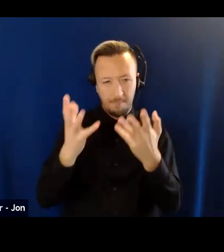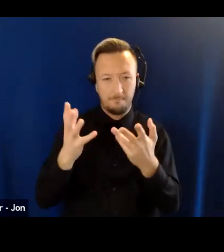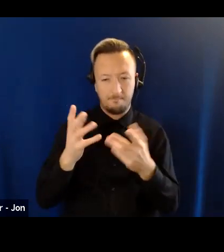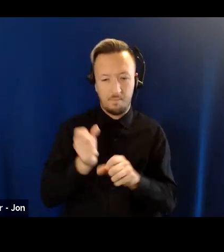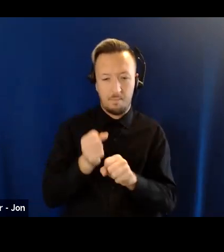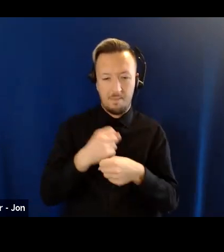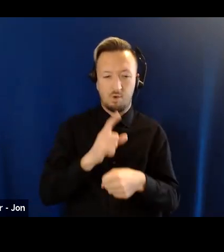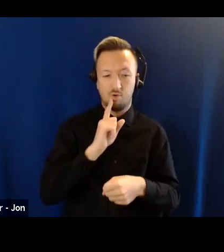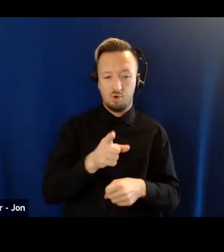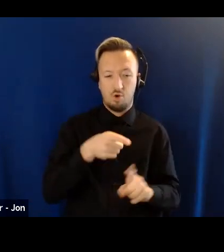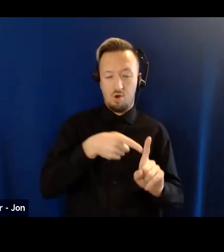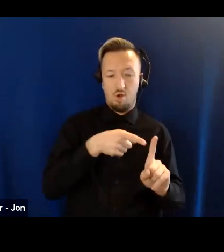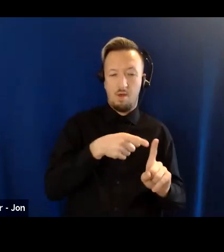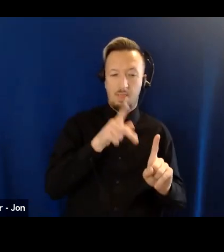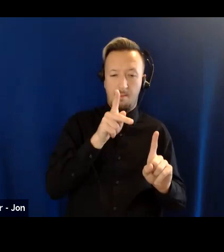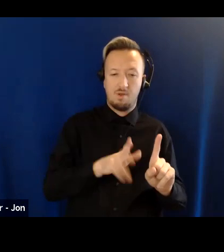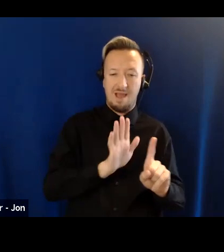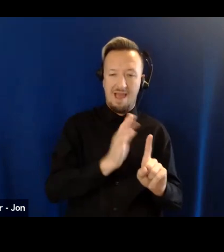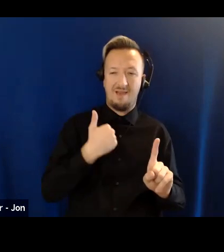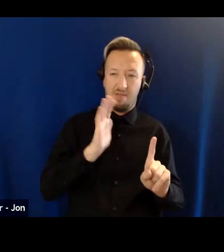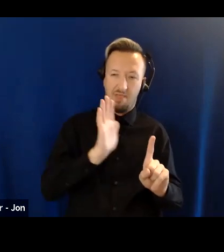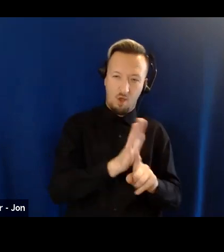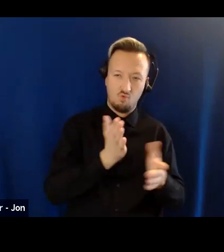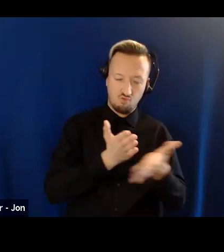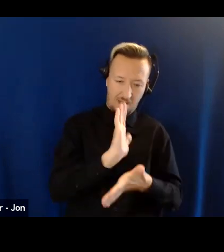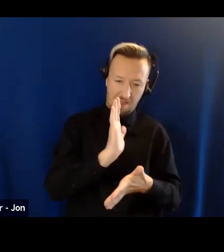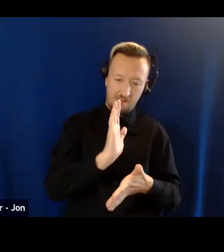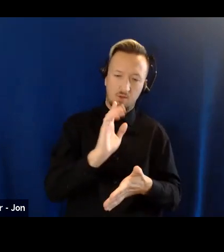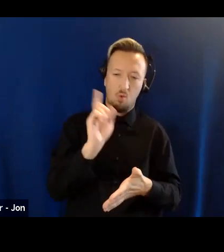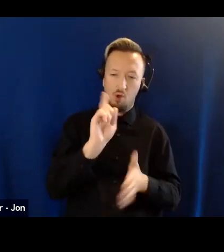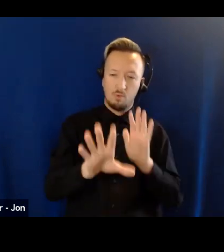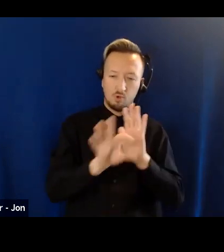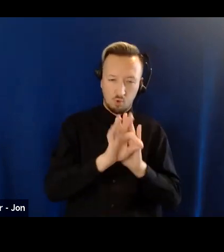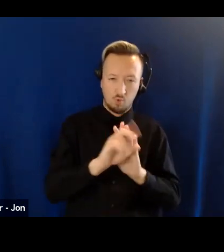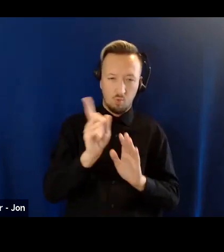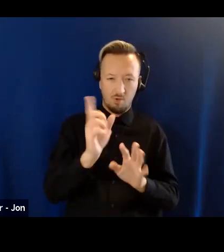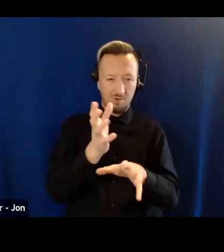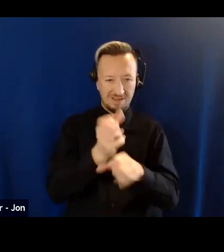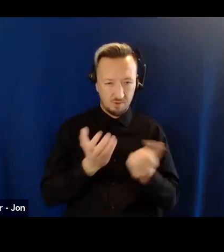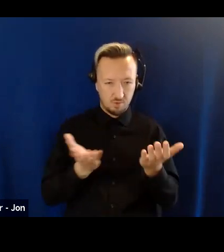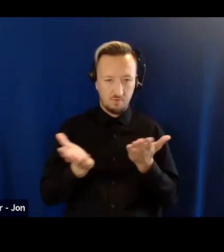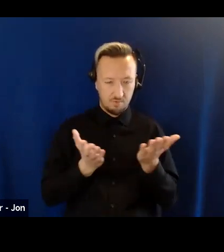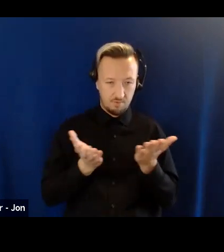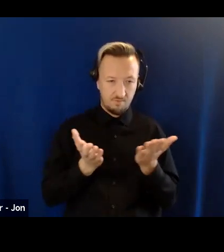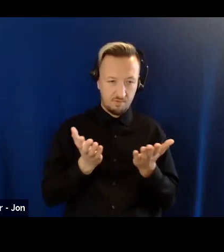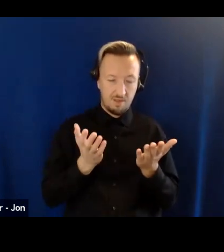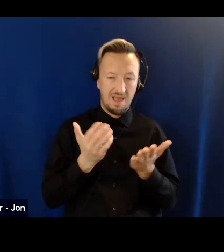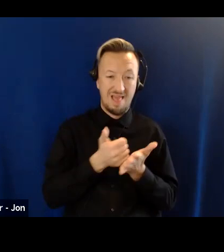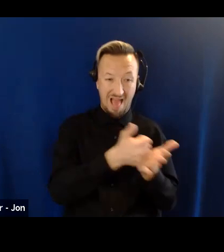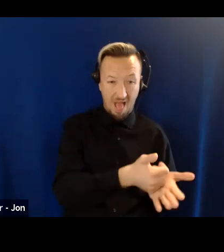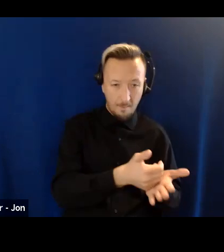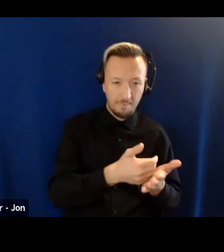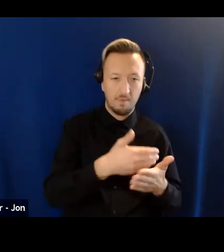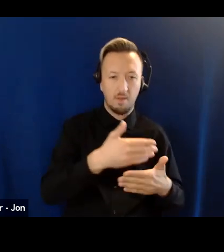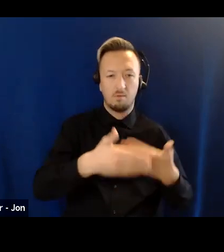the right to choose their community setting, the setting where they'll receive their services. And then, helping them go through the